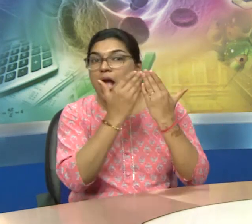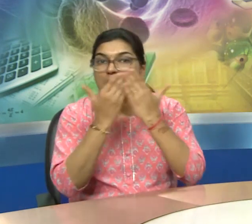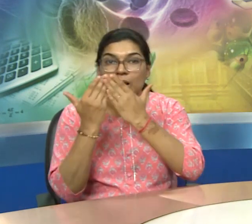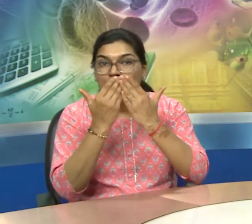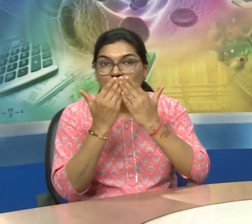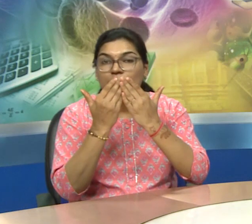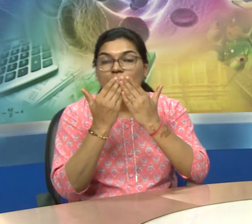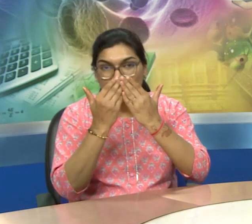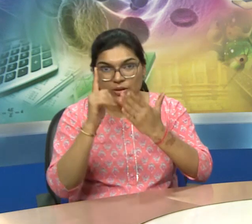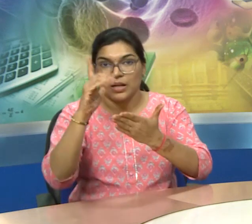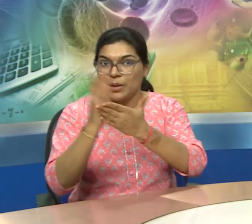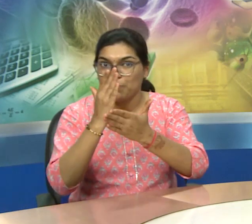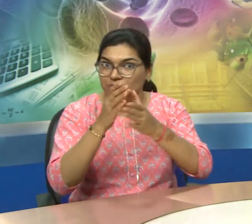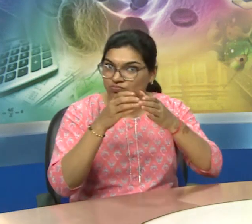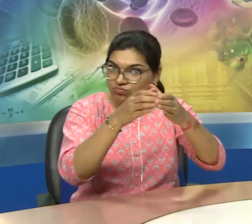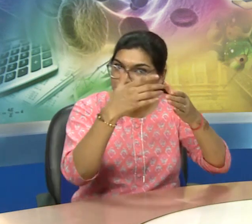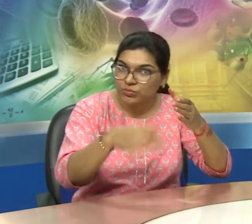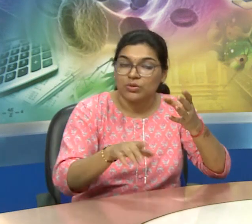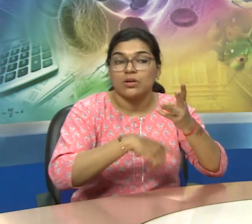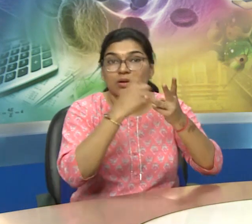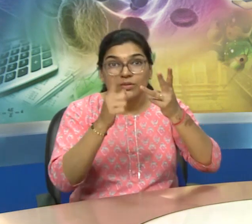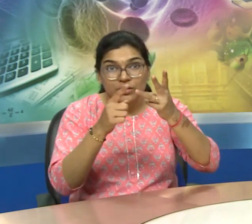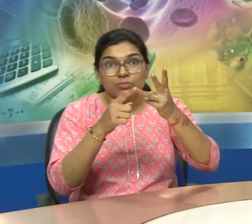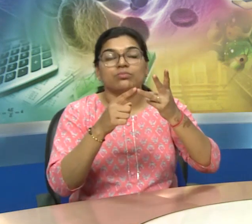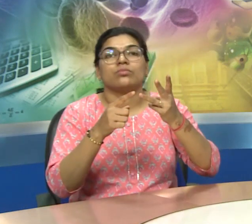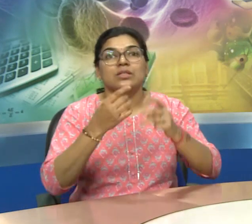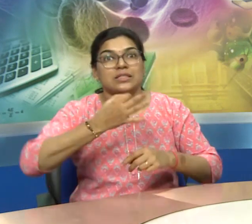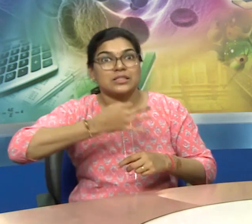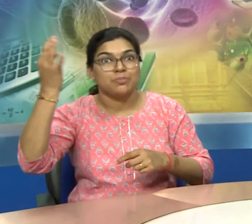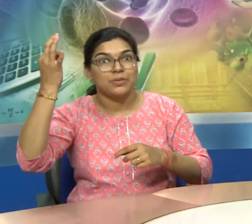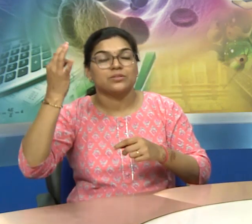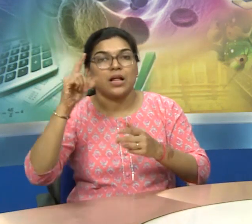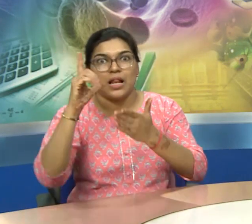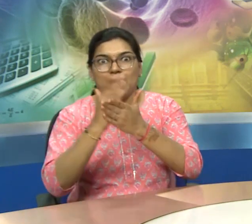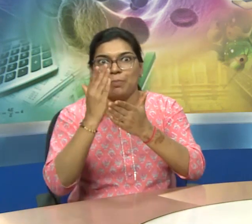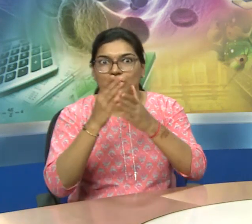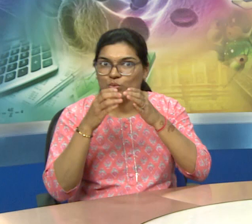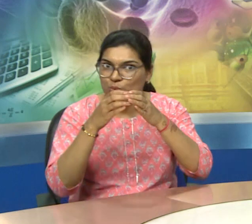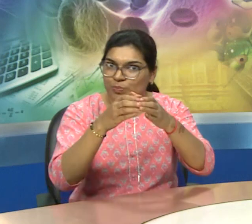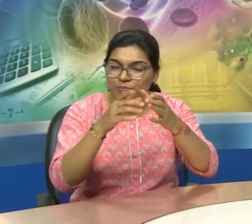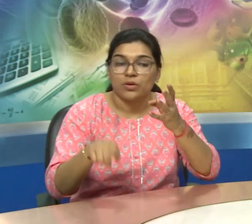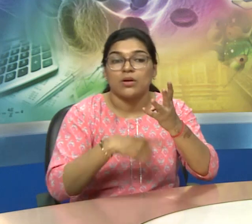The first was by ownership, the second was by readership, and the third was by form of subject.